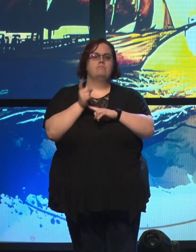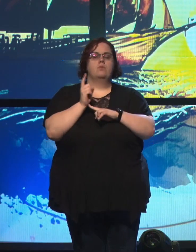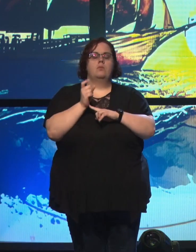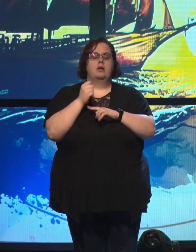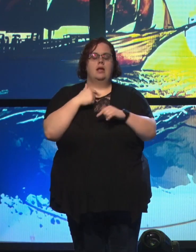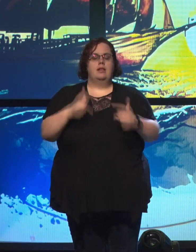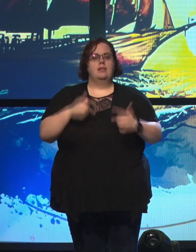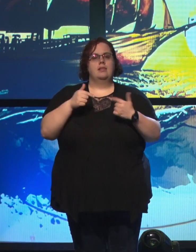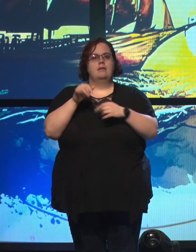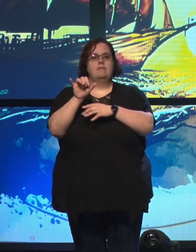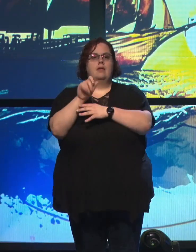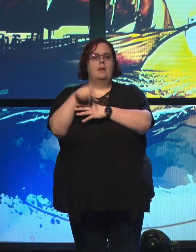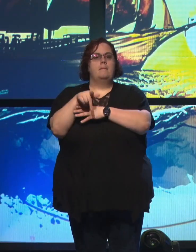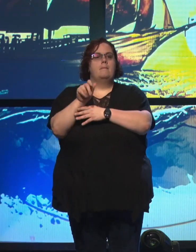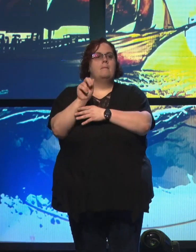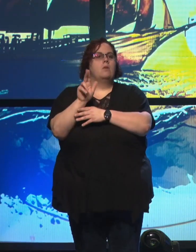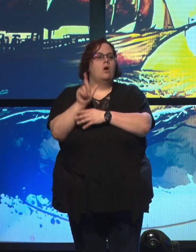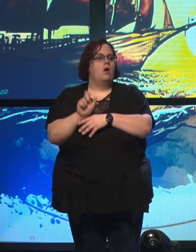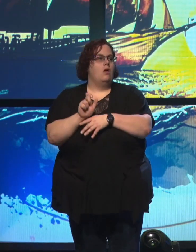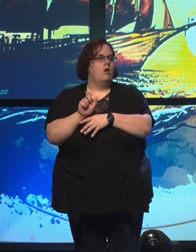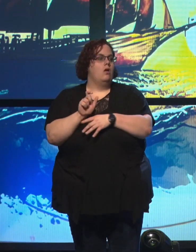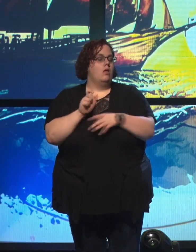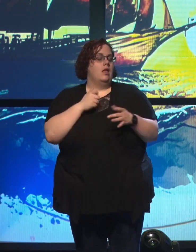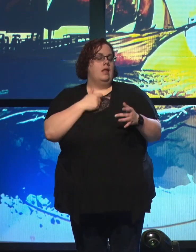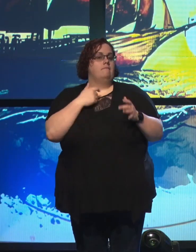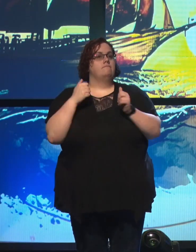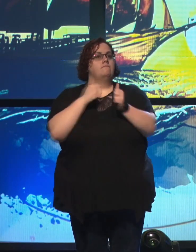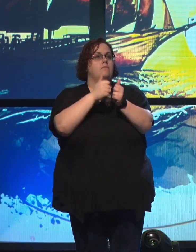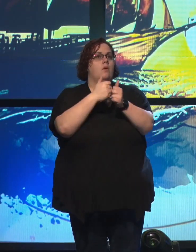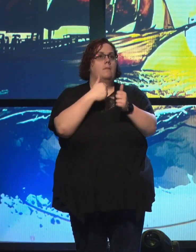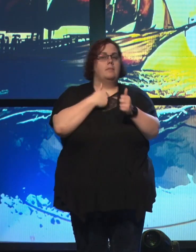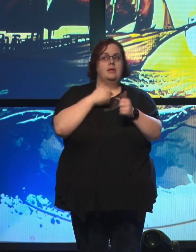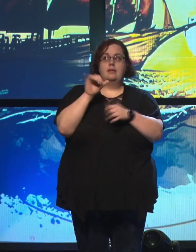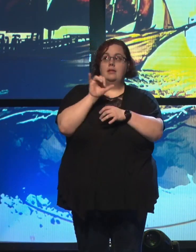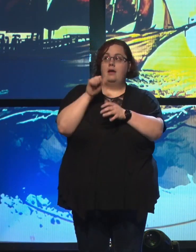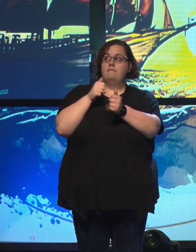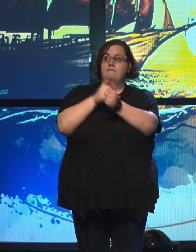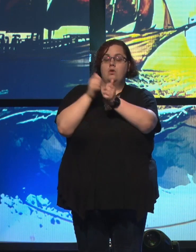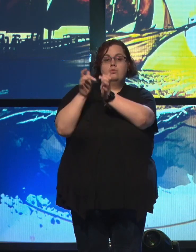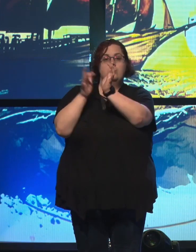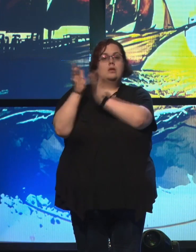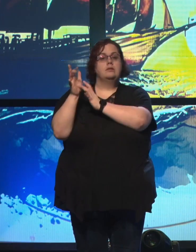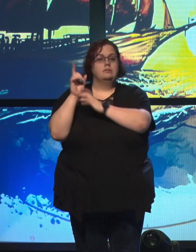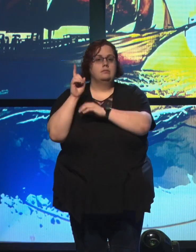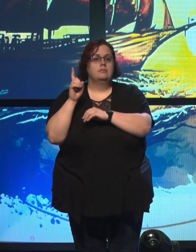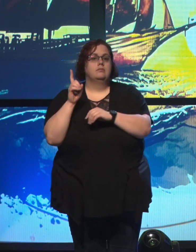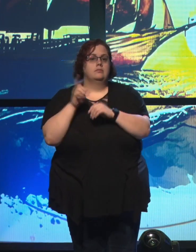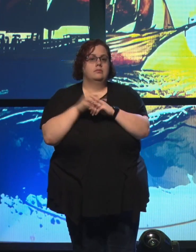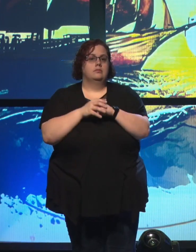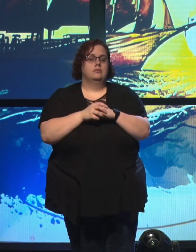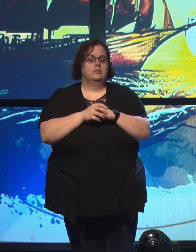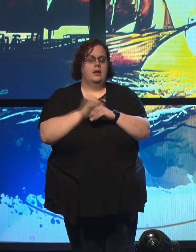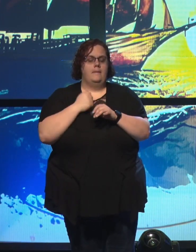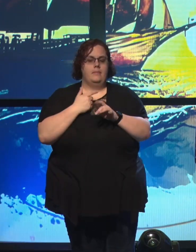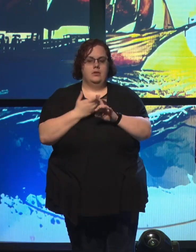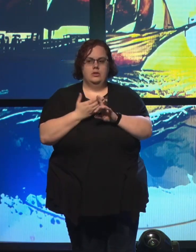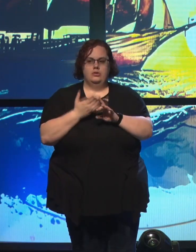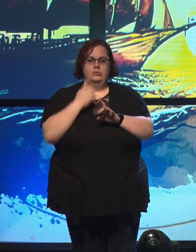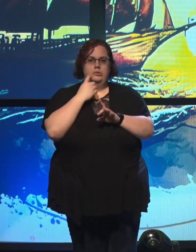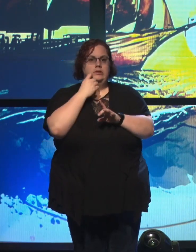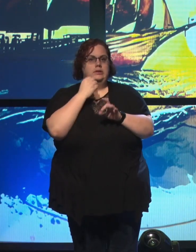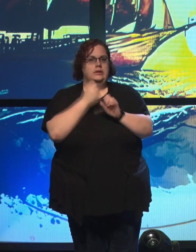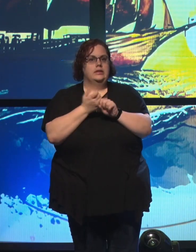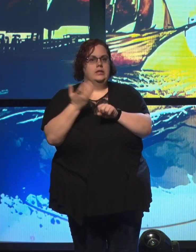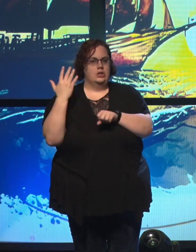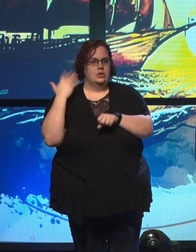and say, follow me as I follow Christ. But I will say this, over my life and the last kind of year, I think this is a